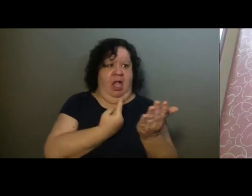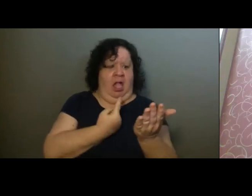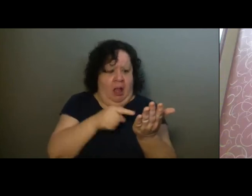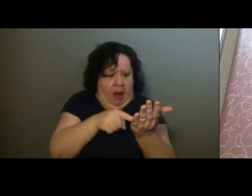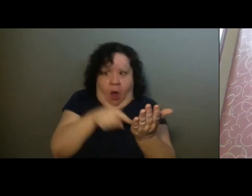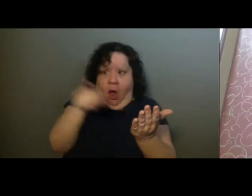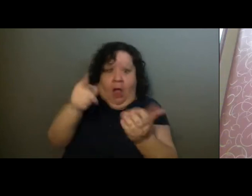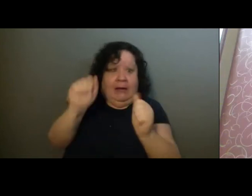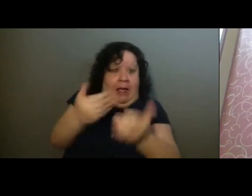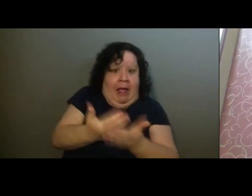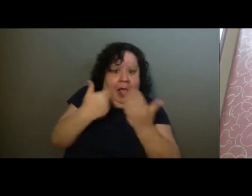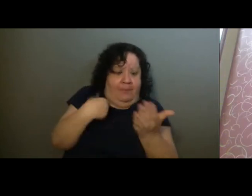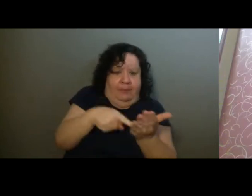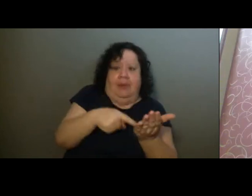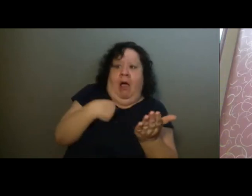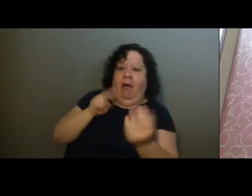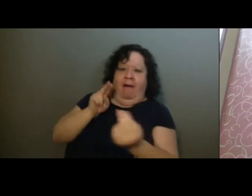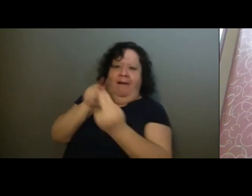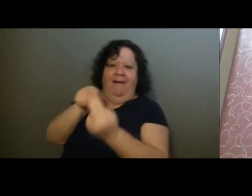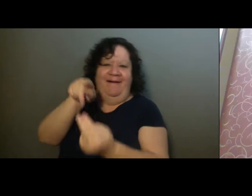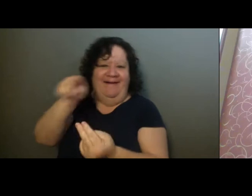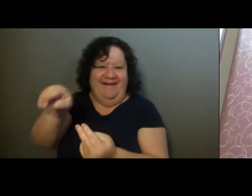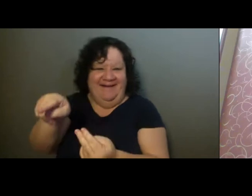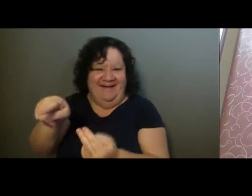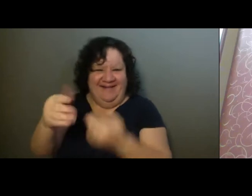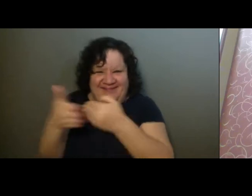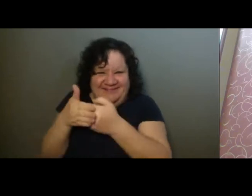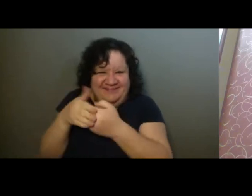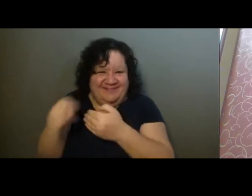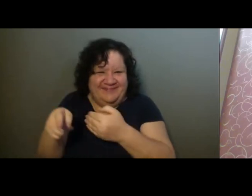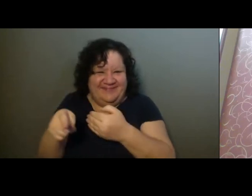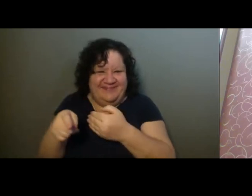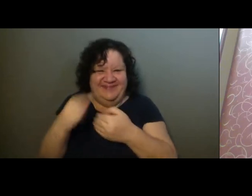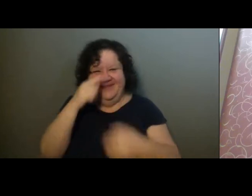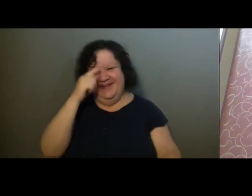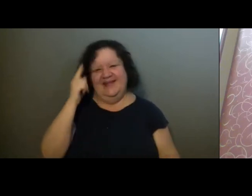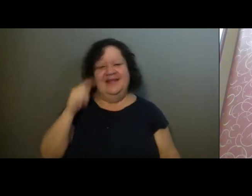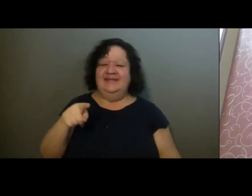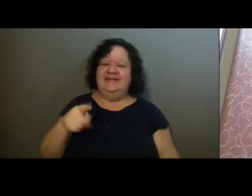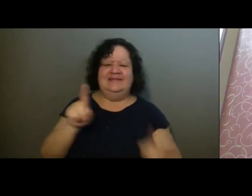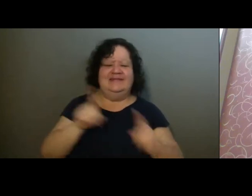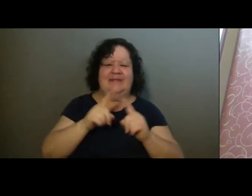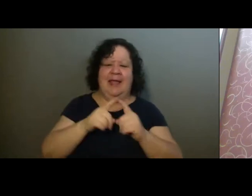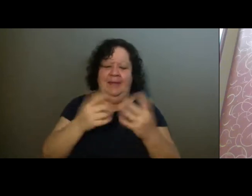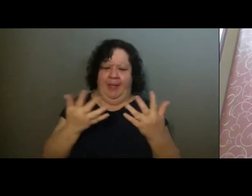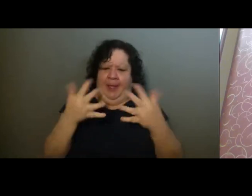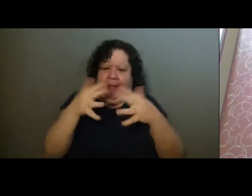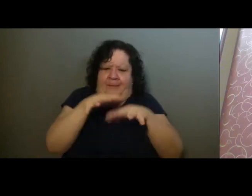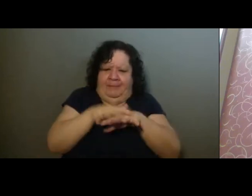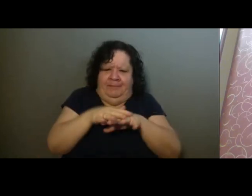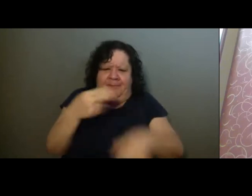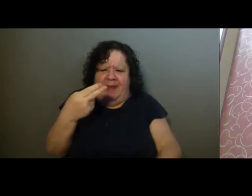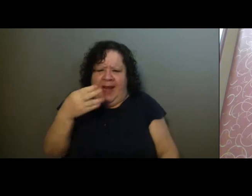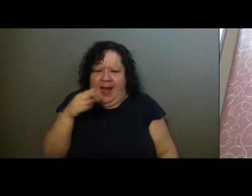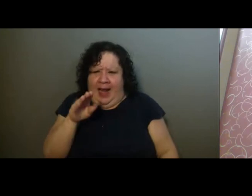the SIM-based application will be normally in the natural calamities could be utilized, where the area could be much